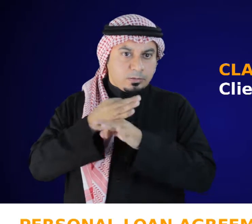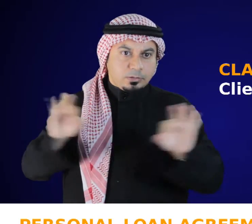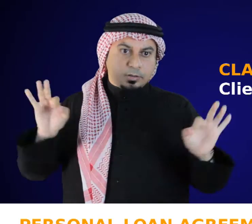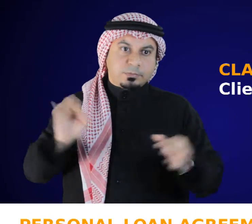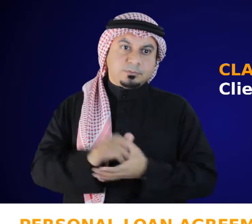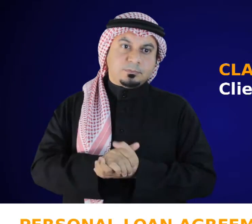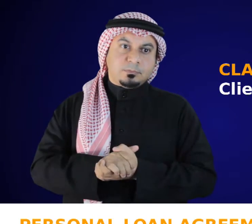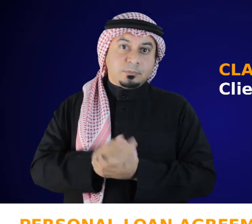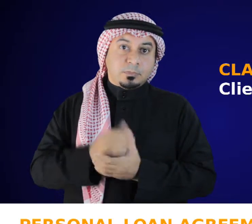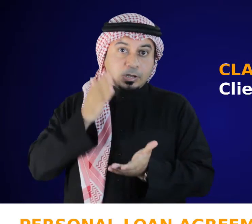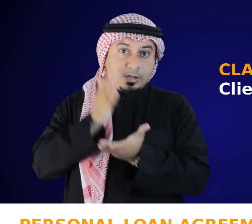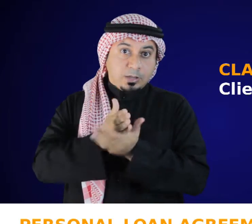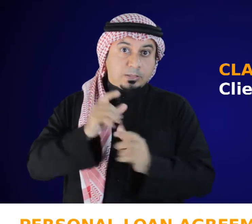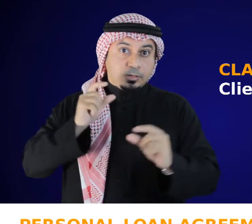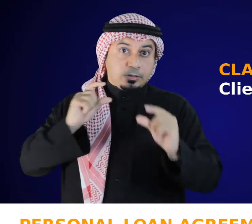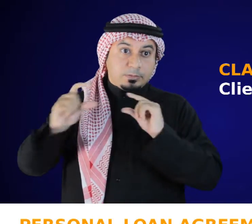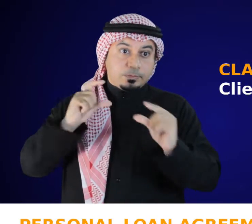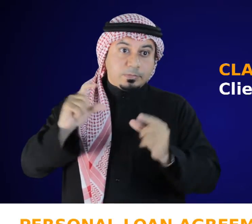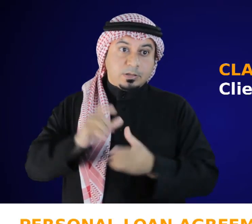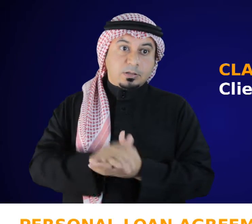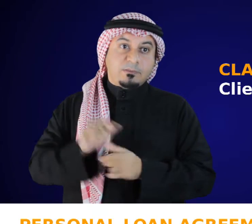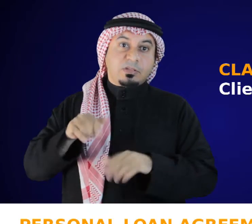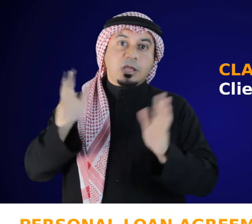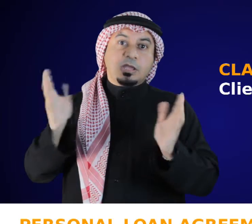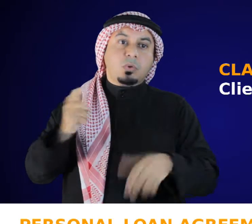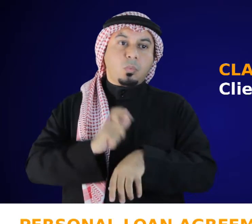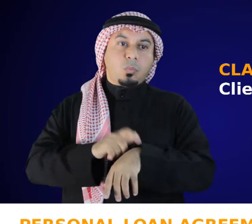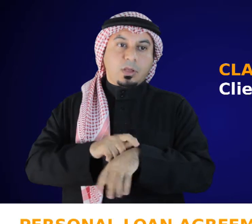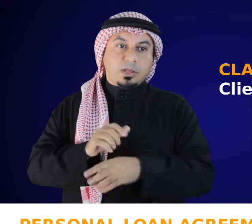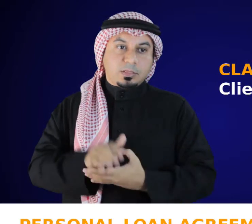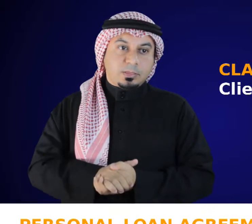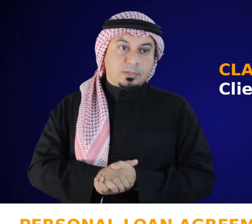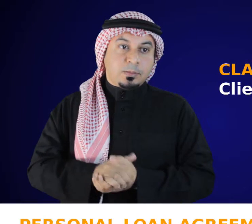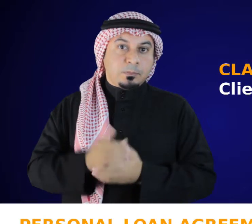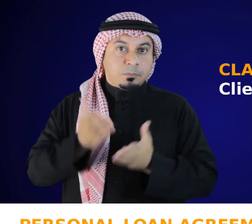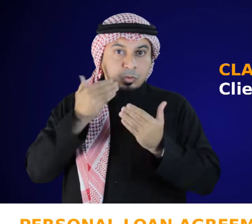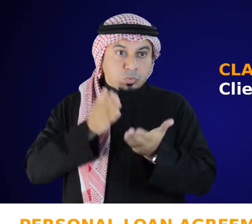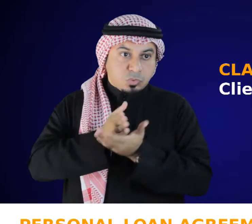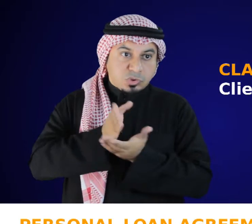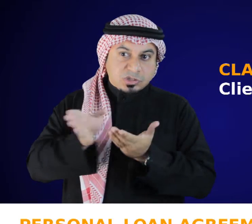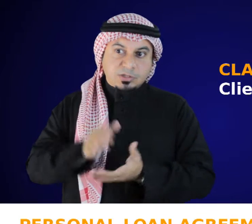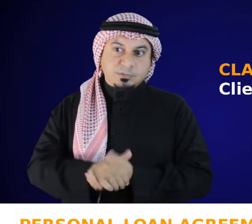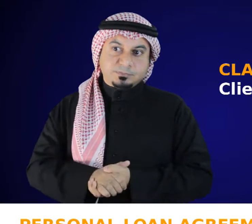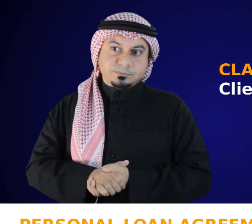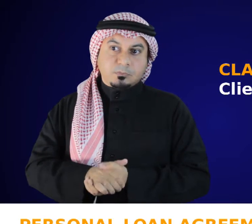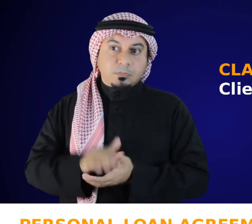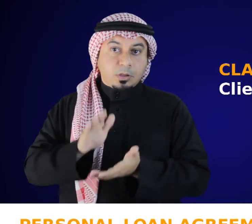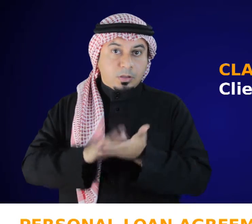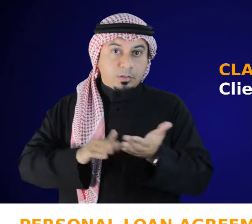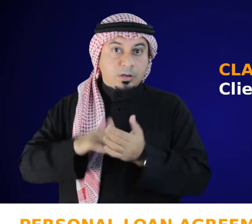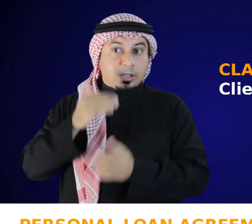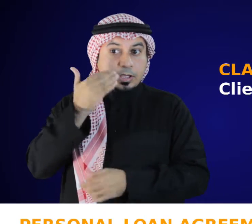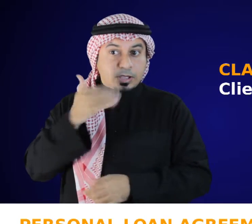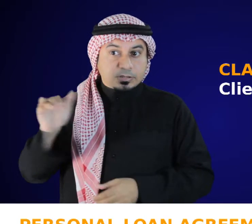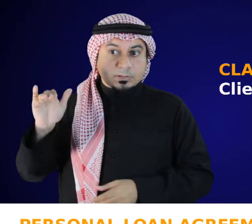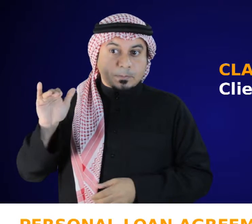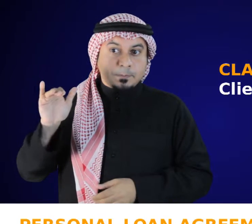dates, and the bank shall have the right at any time without notification to debit the installment amount from any of the client's